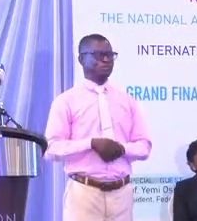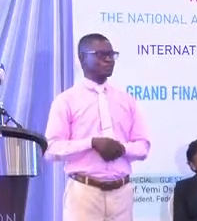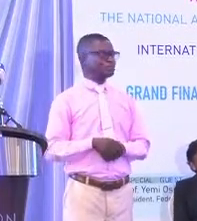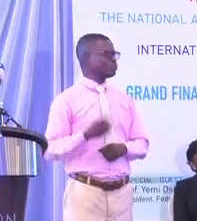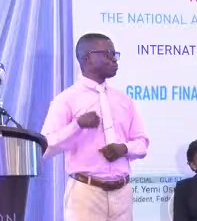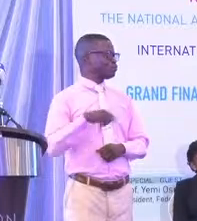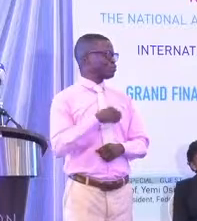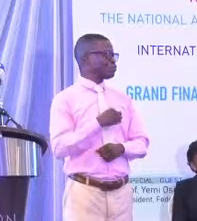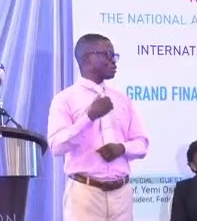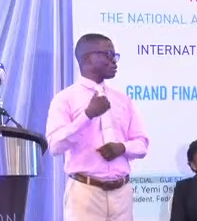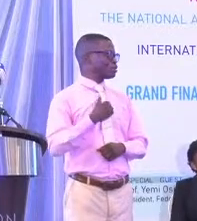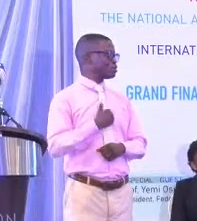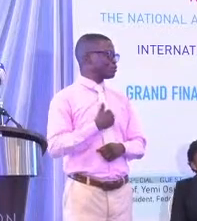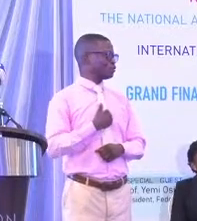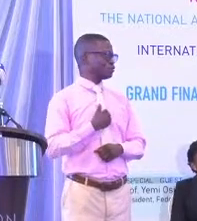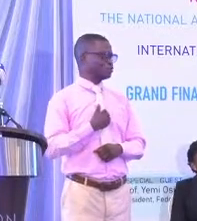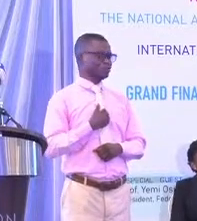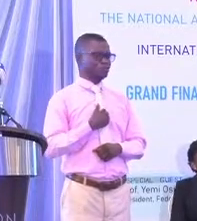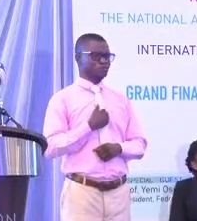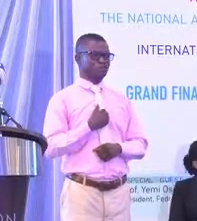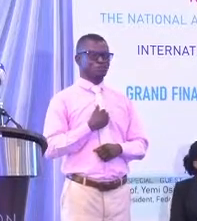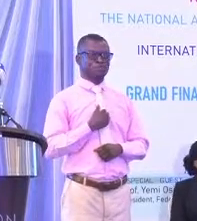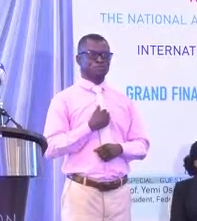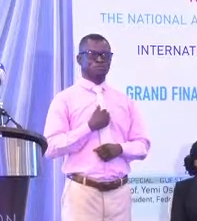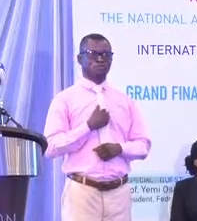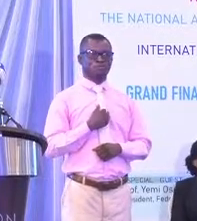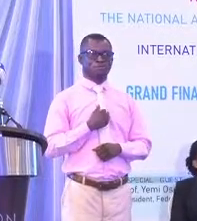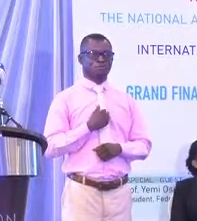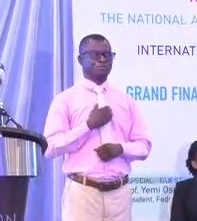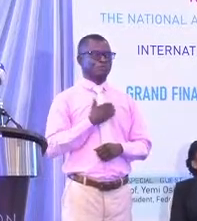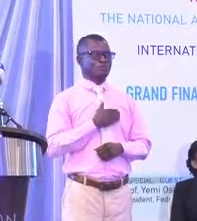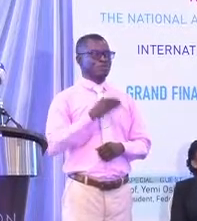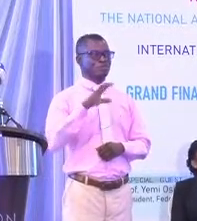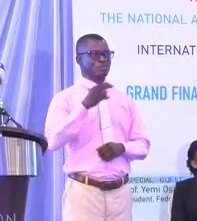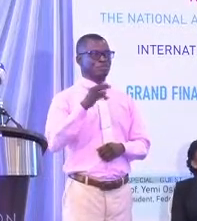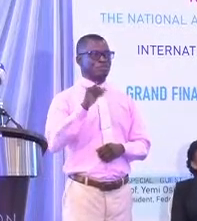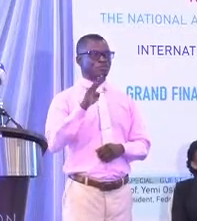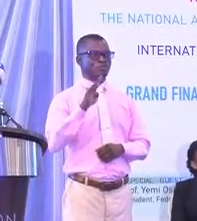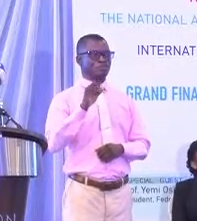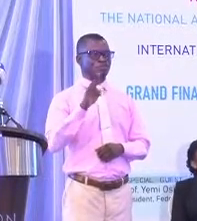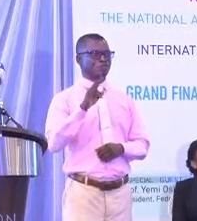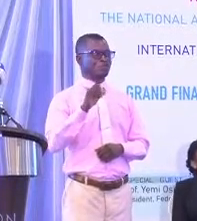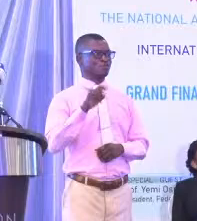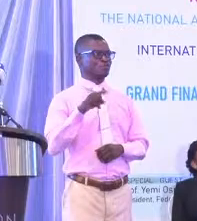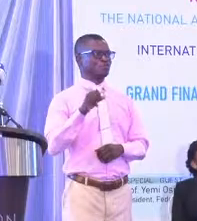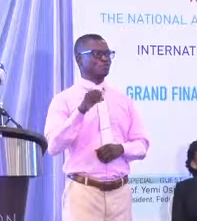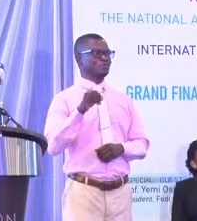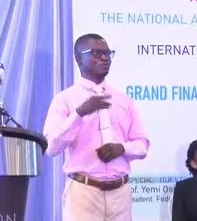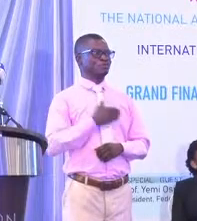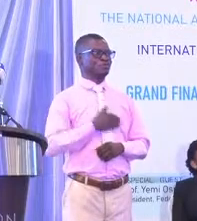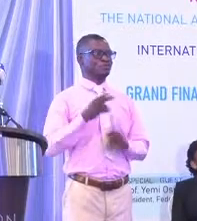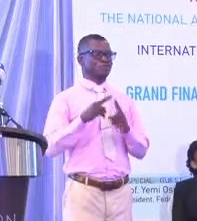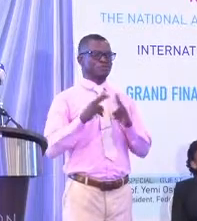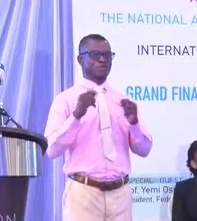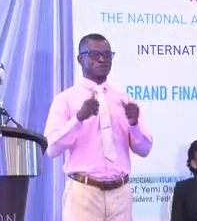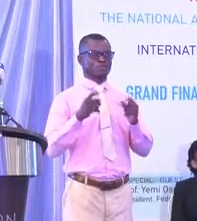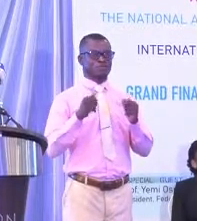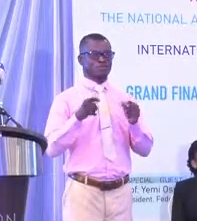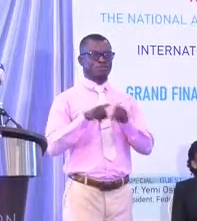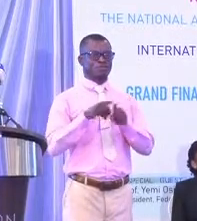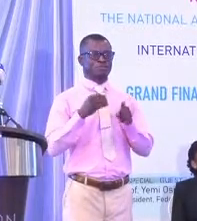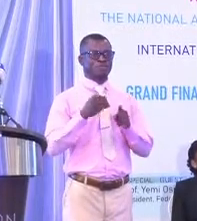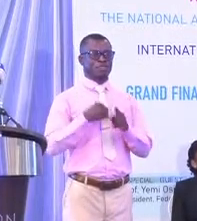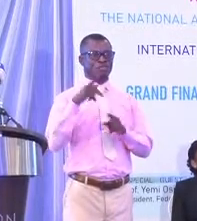We have Shibeze Christian Onwuchelu. Put your hands together for him, please. Very fast. And we also